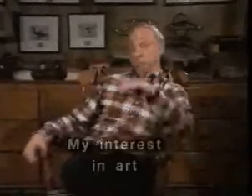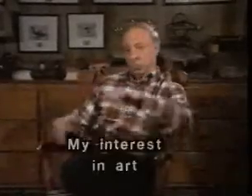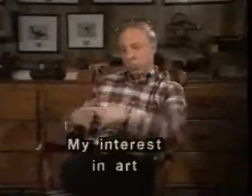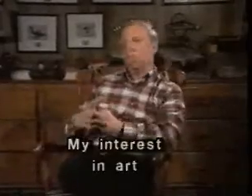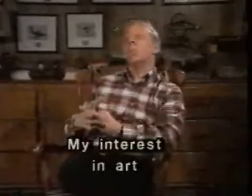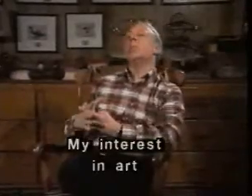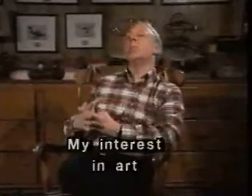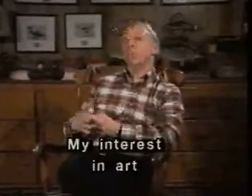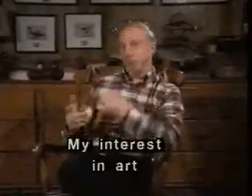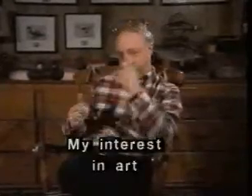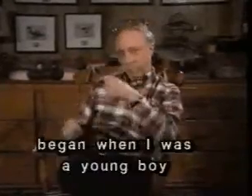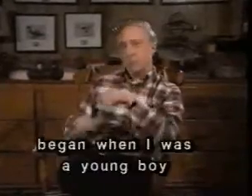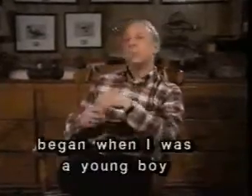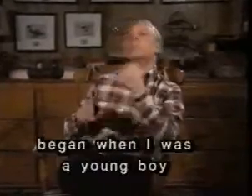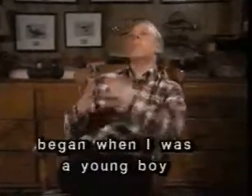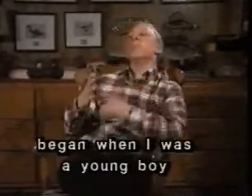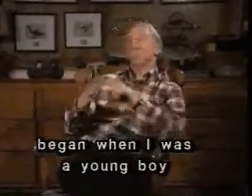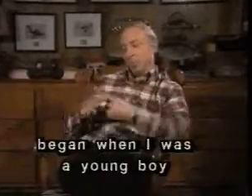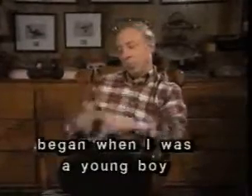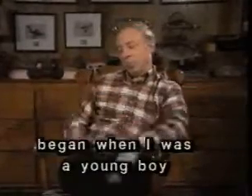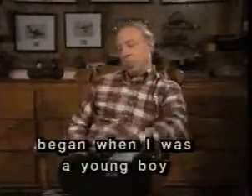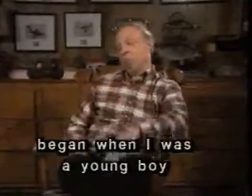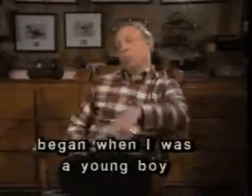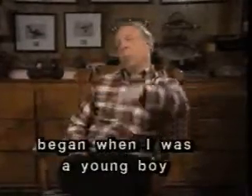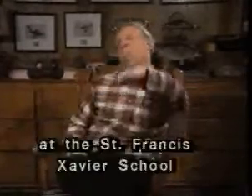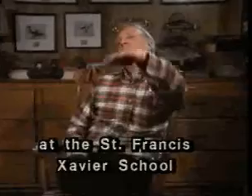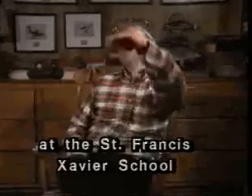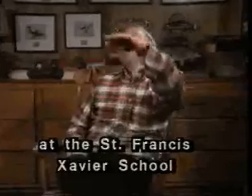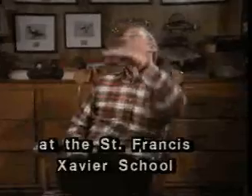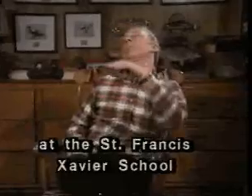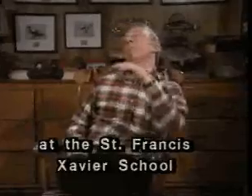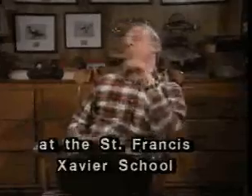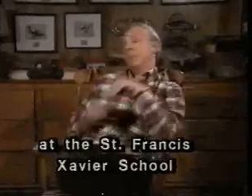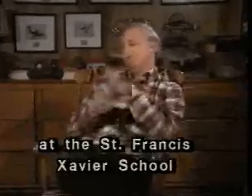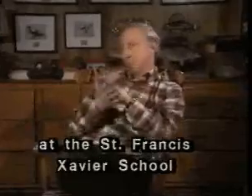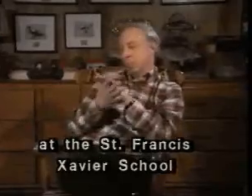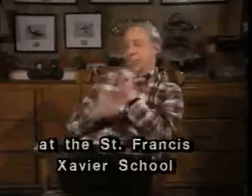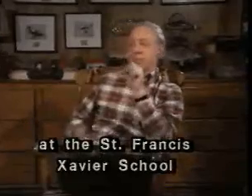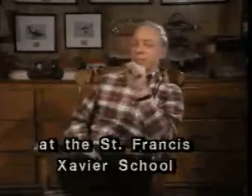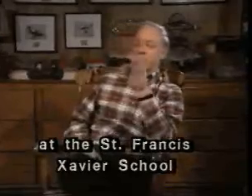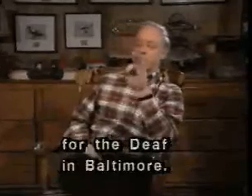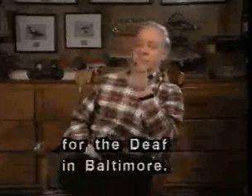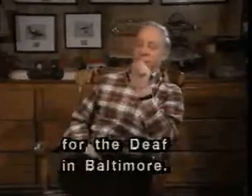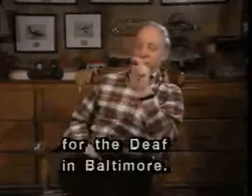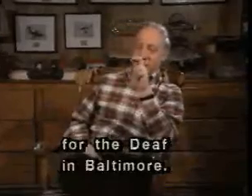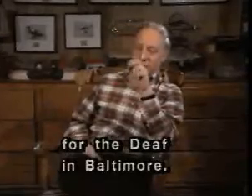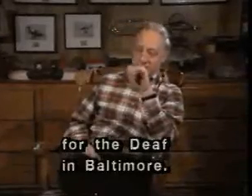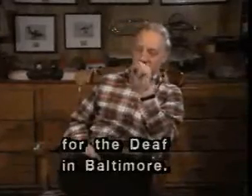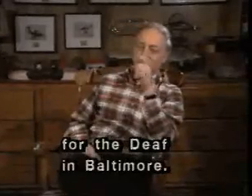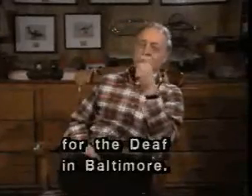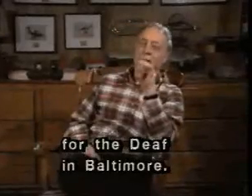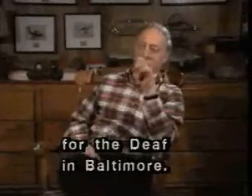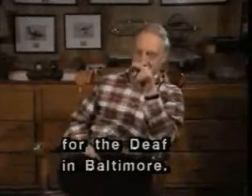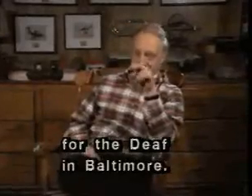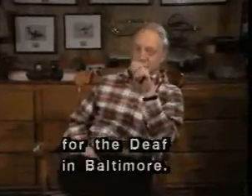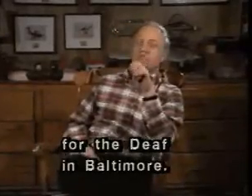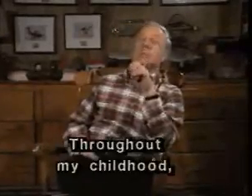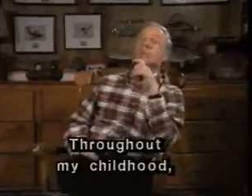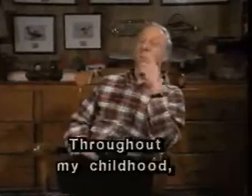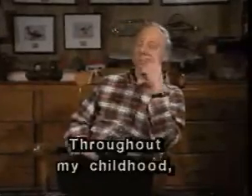My interest in art began when I was a young boy at the St. Francis Xavier School for the Deaf in Baltimore. Throughout